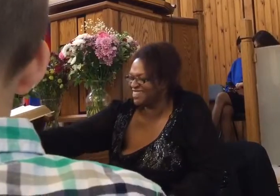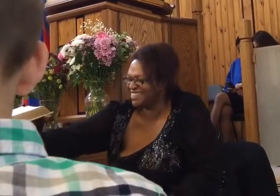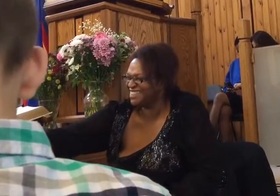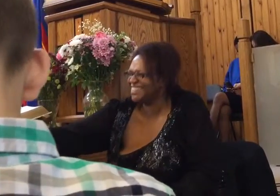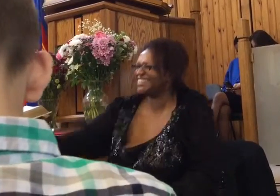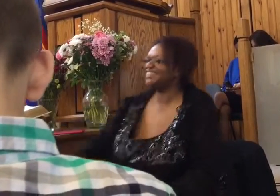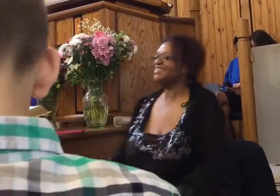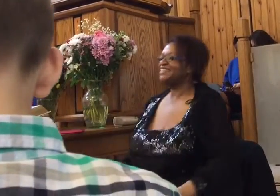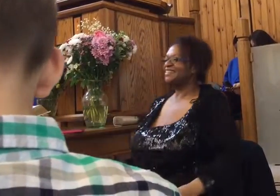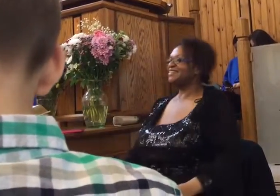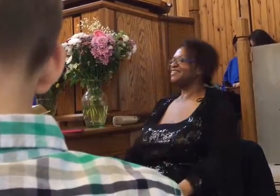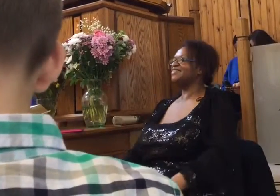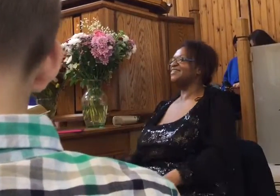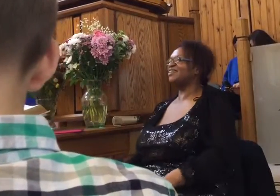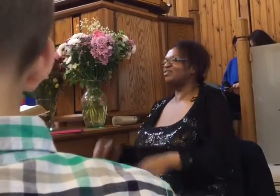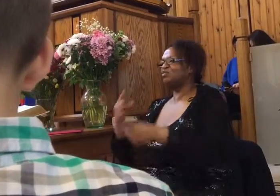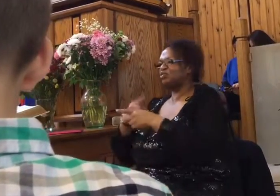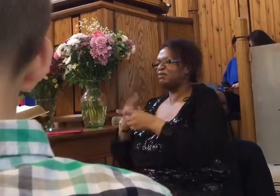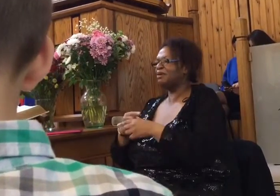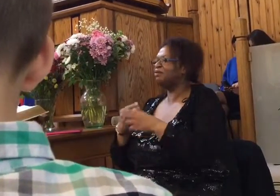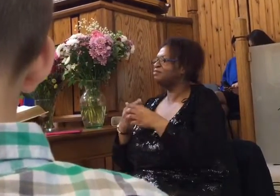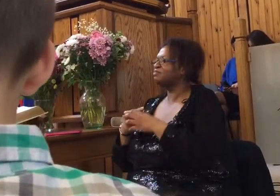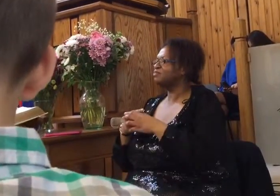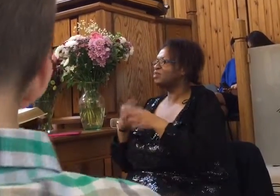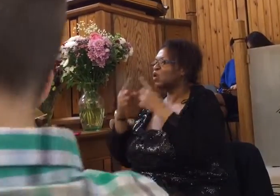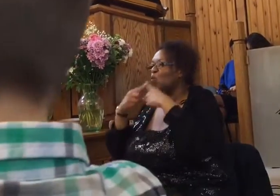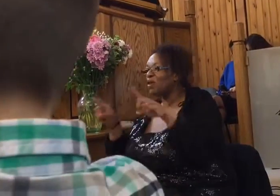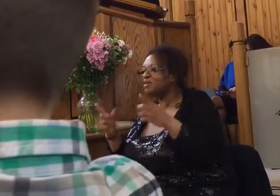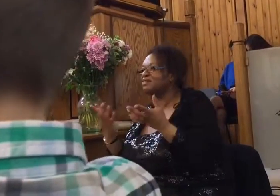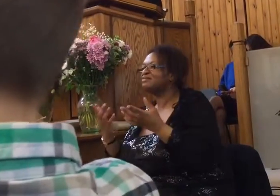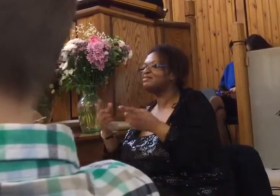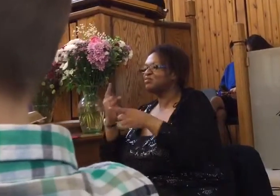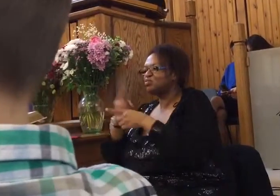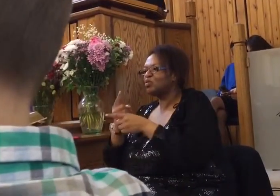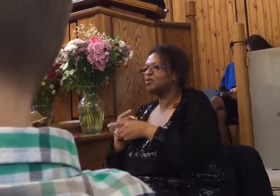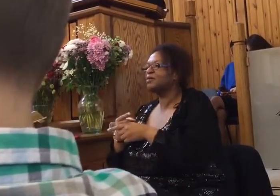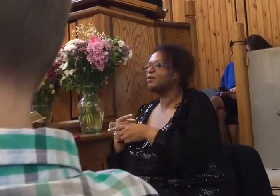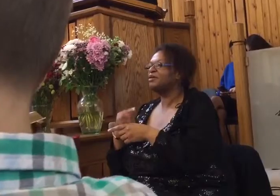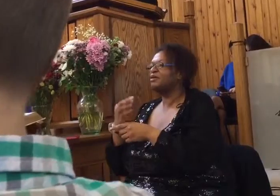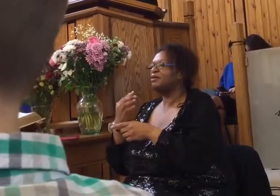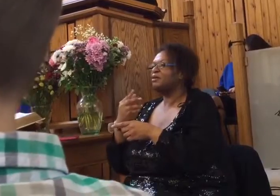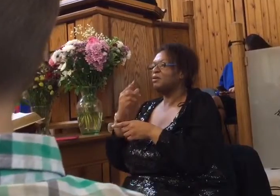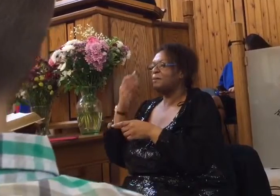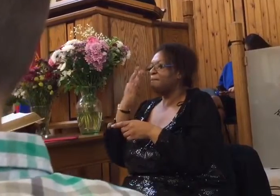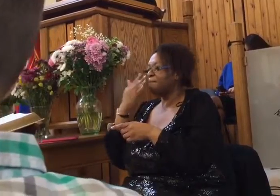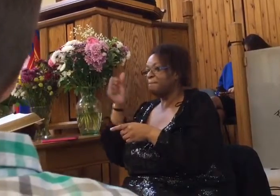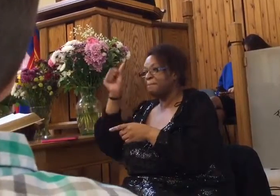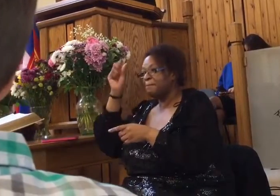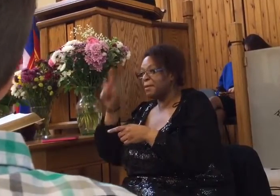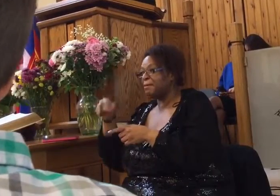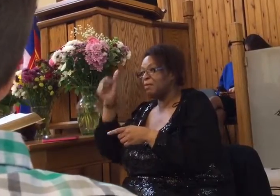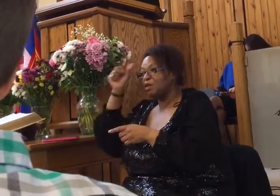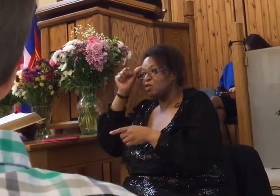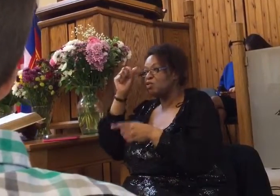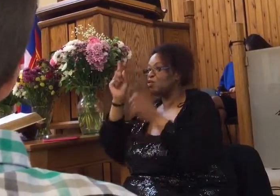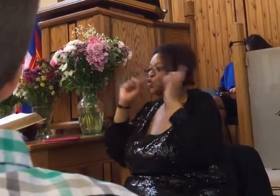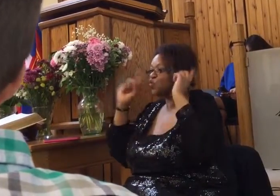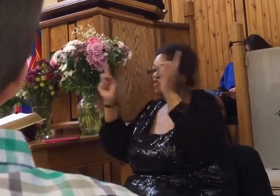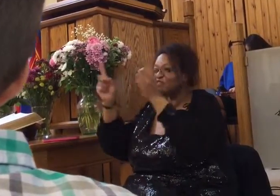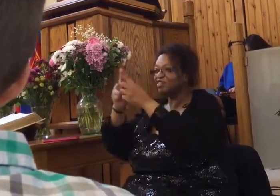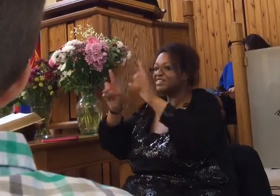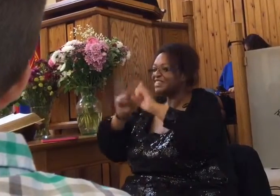day to our families, to our friends, to the strangers out there, to the people in school, to the people in universities,